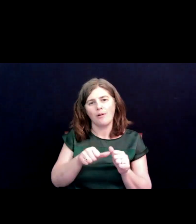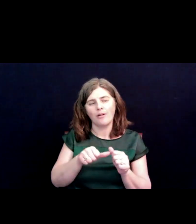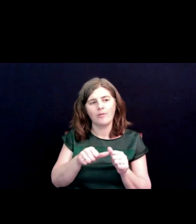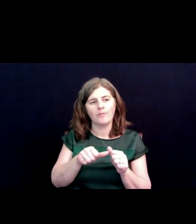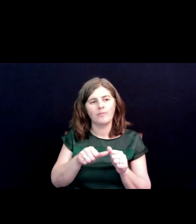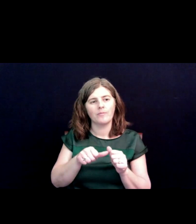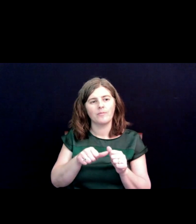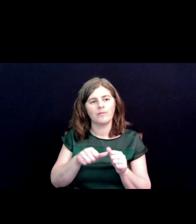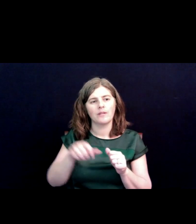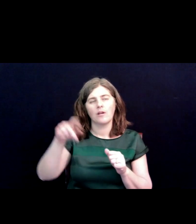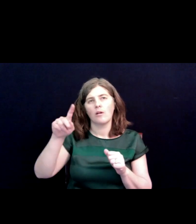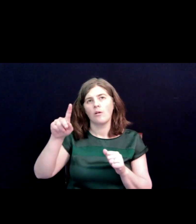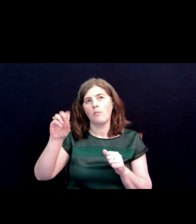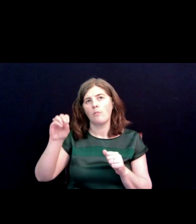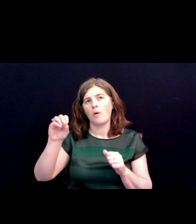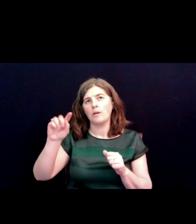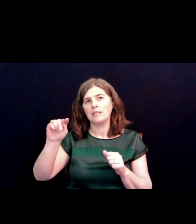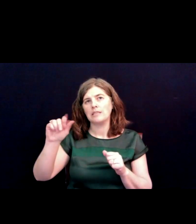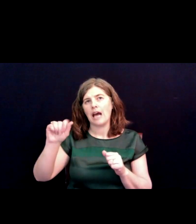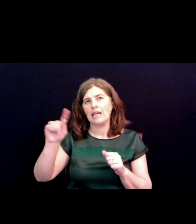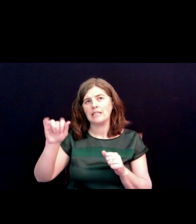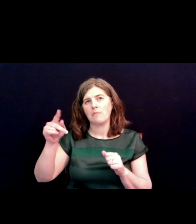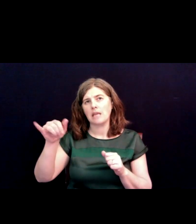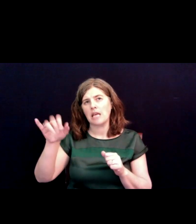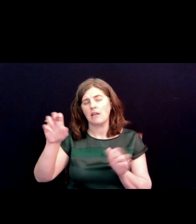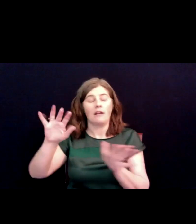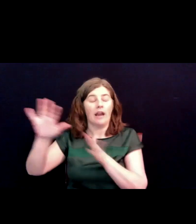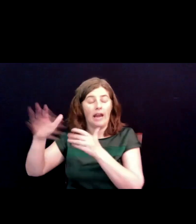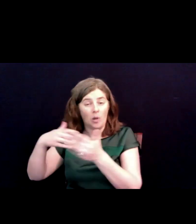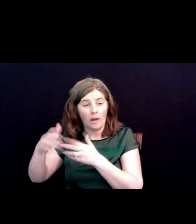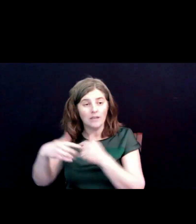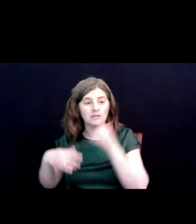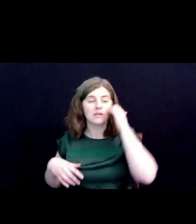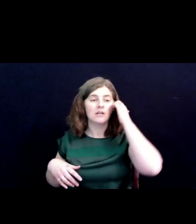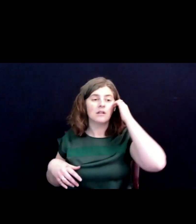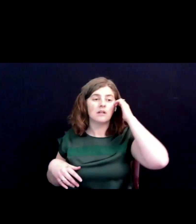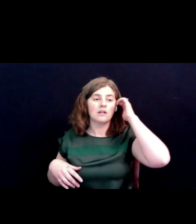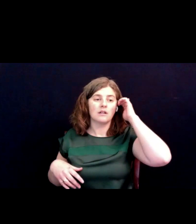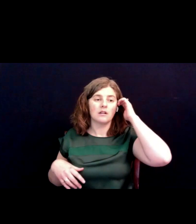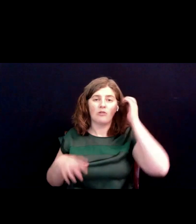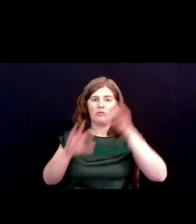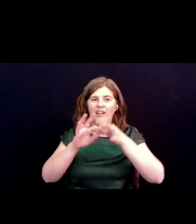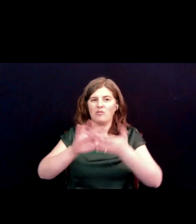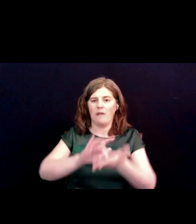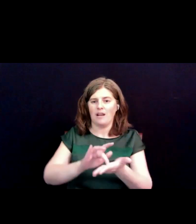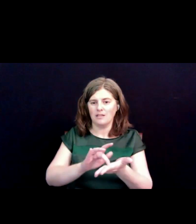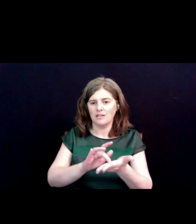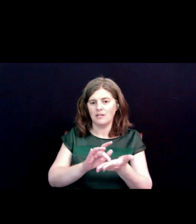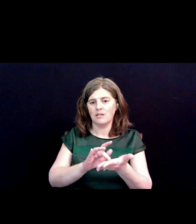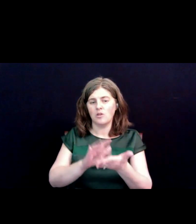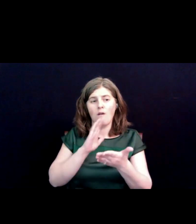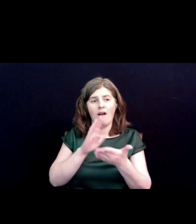It's mirtazapine. And anyway, so in the land of medicine, right, every medicine has their